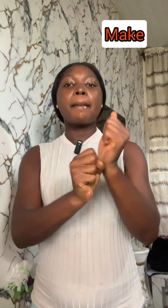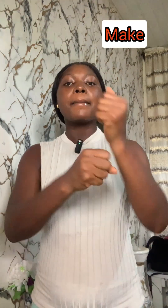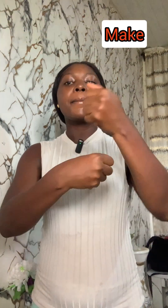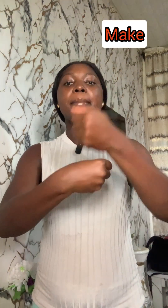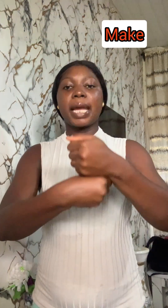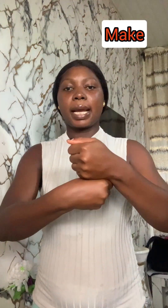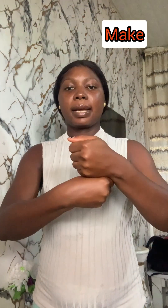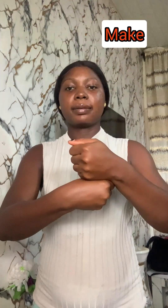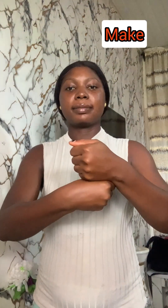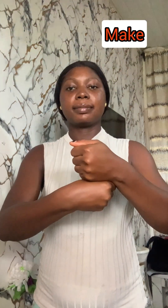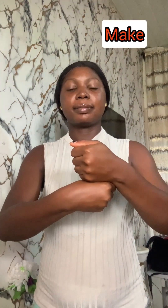Make.